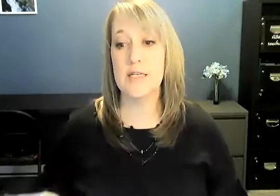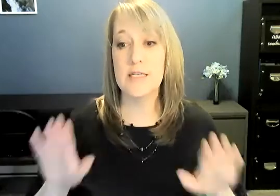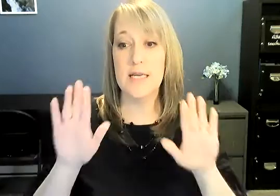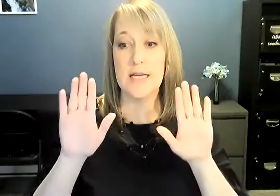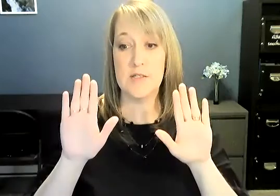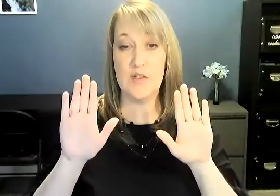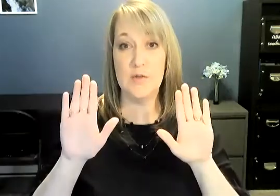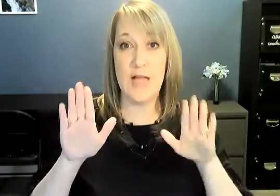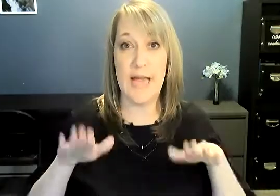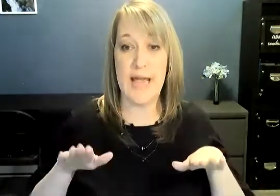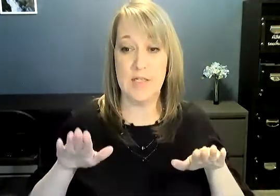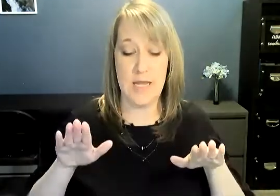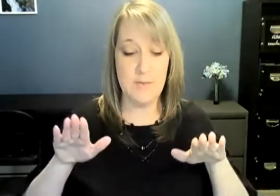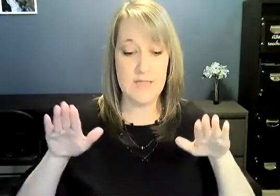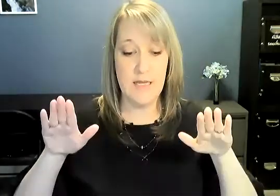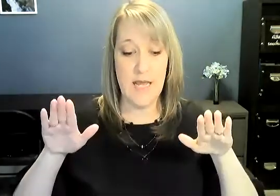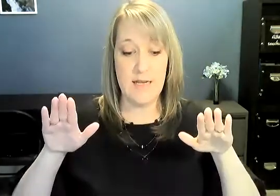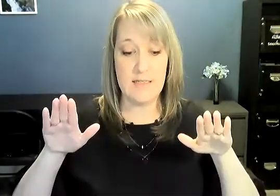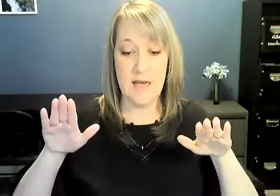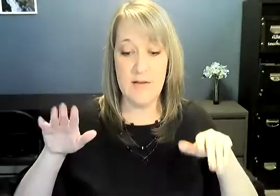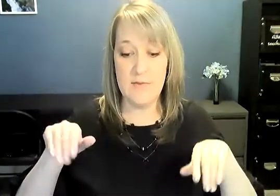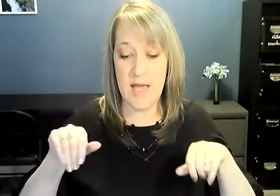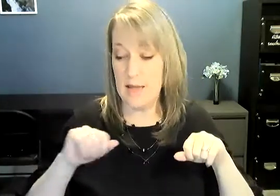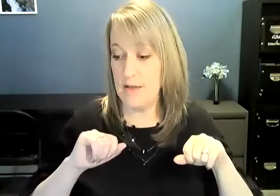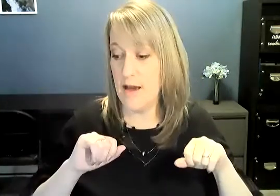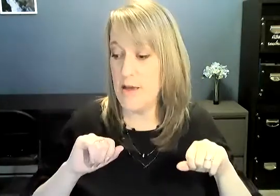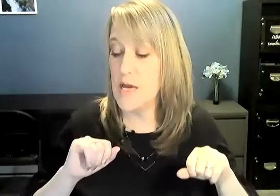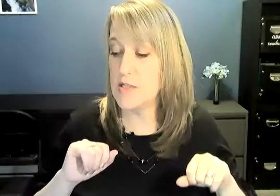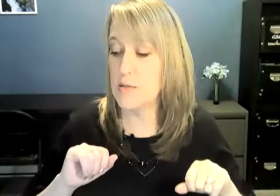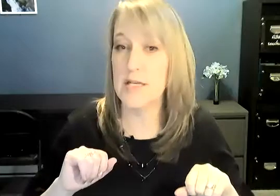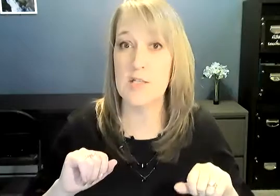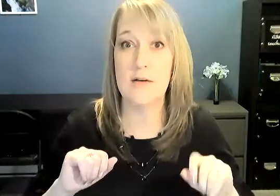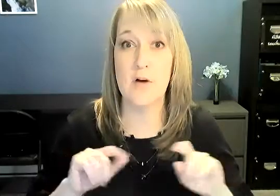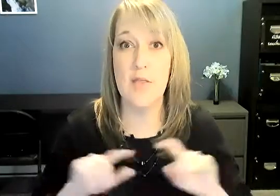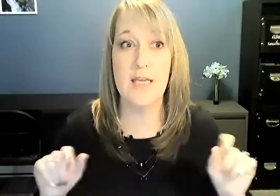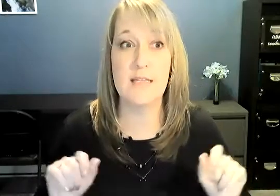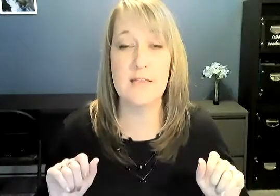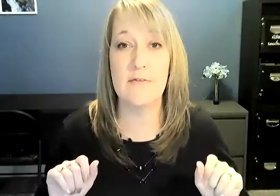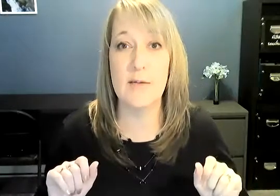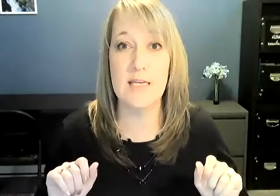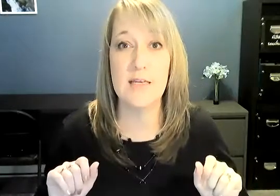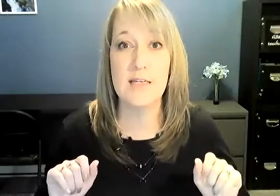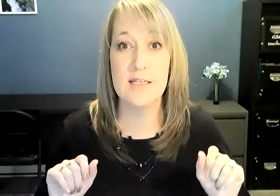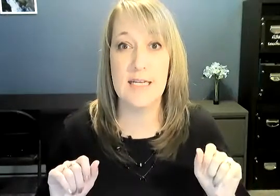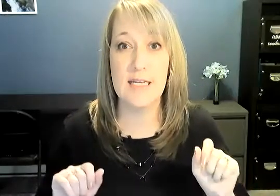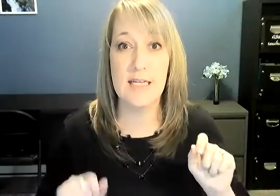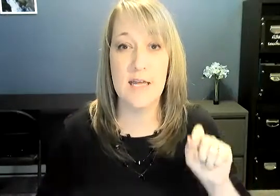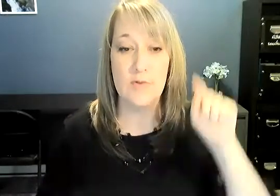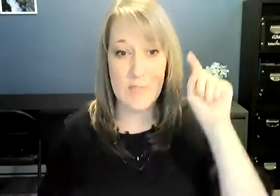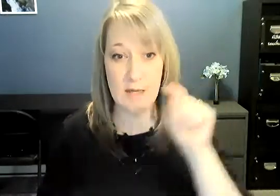Children is two flat hand shapes, and it's kind of like, I imagine a picture of all the kids in a family standing in line from tallest